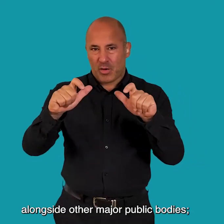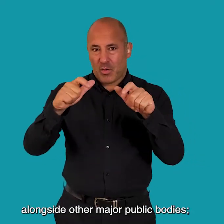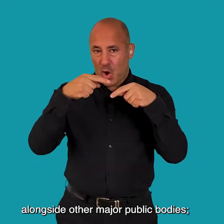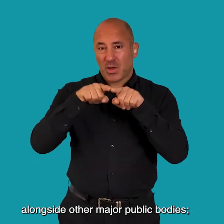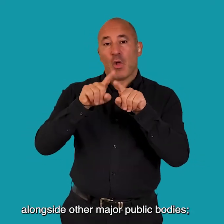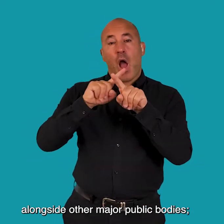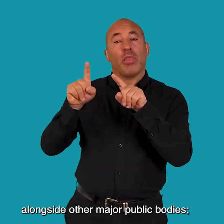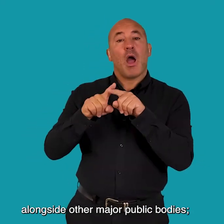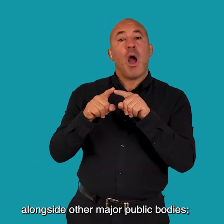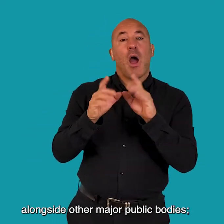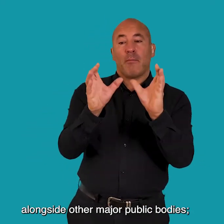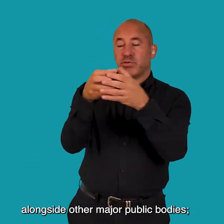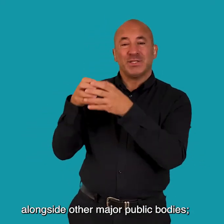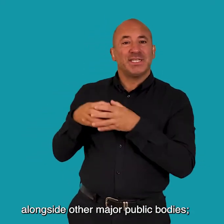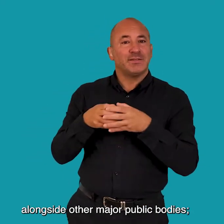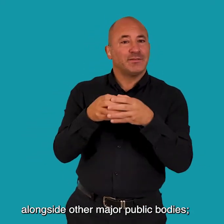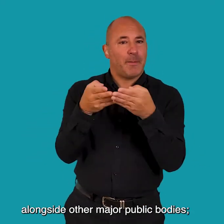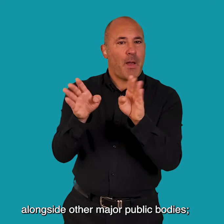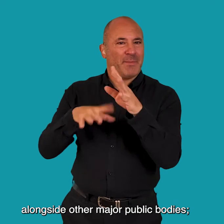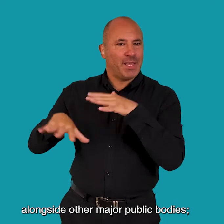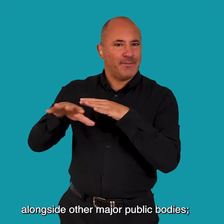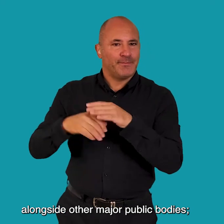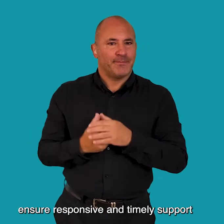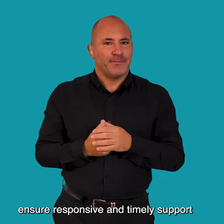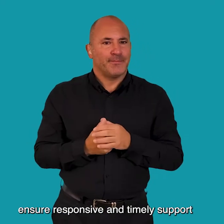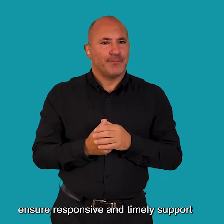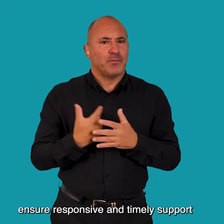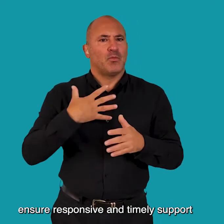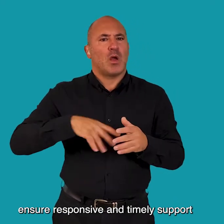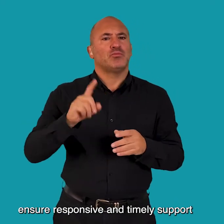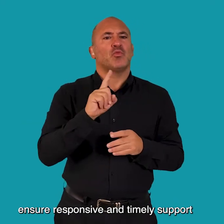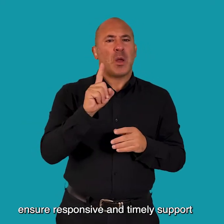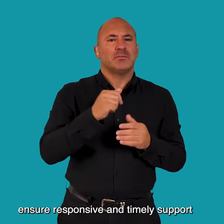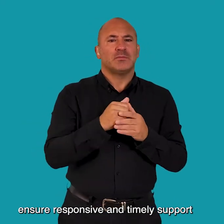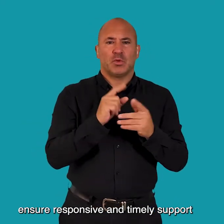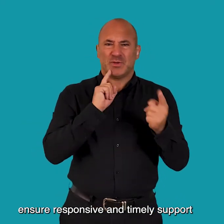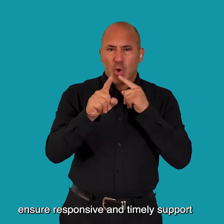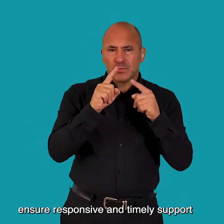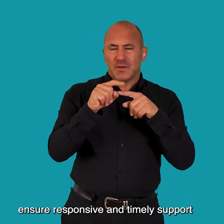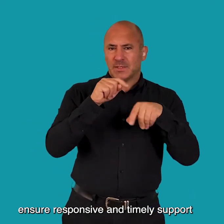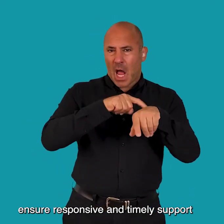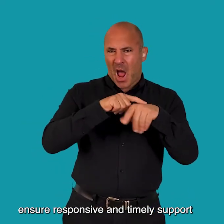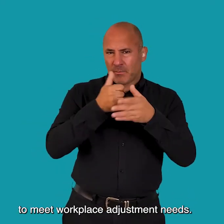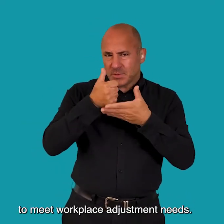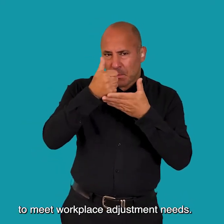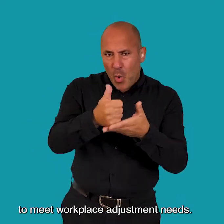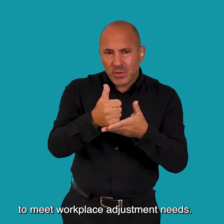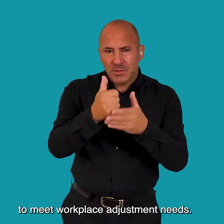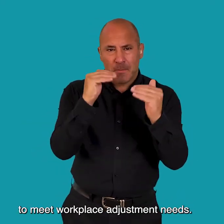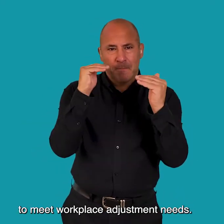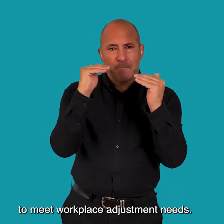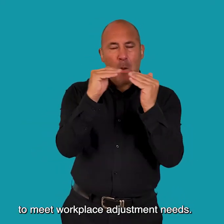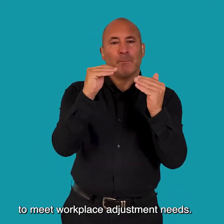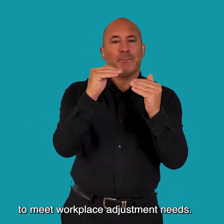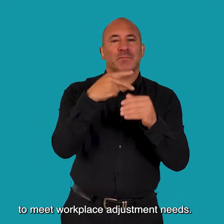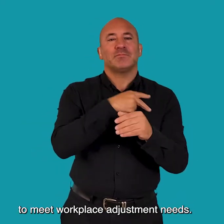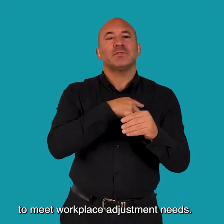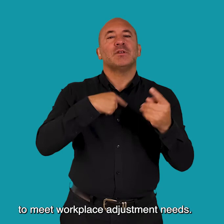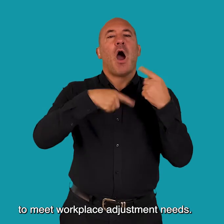alongside other major public bodies. Ensure responsive and timely support to meet workplace adjustment needs.